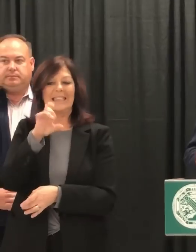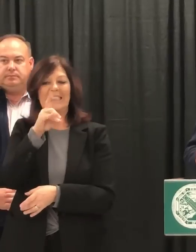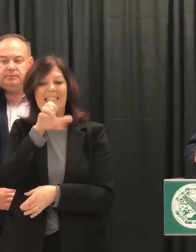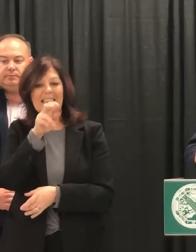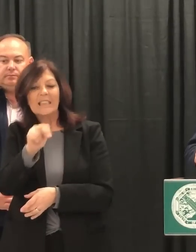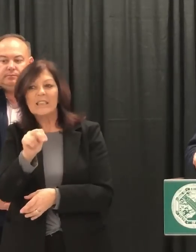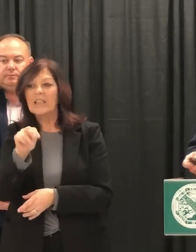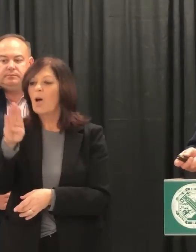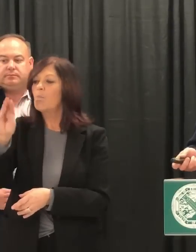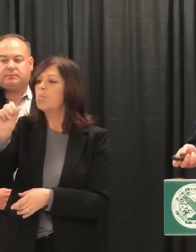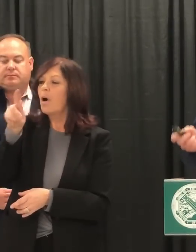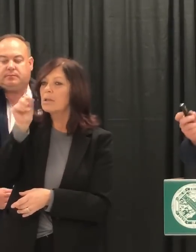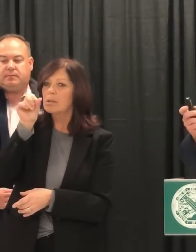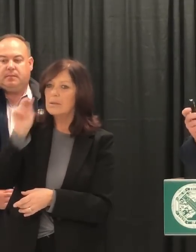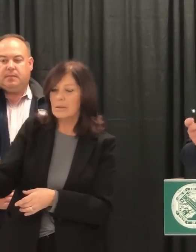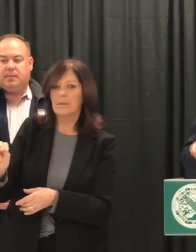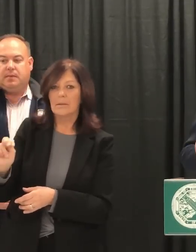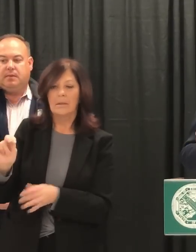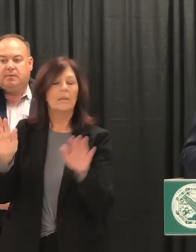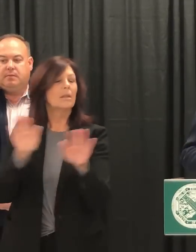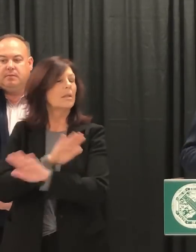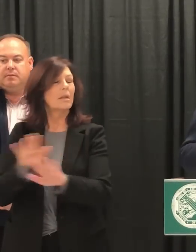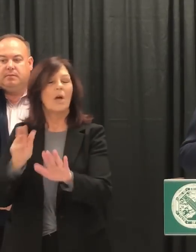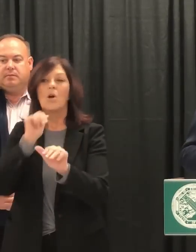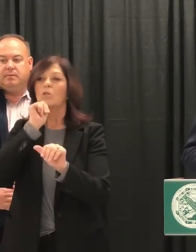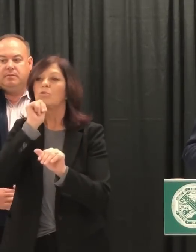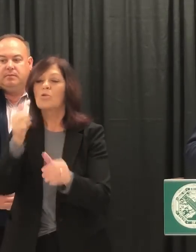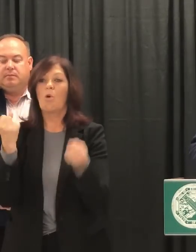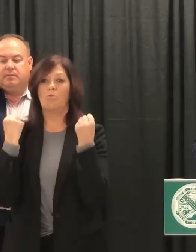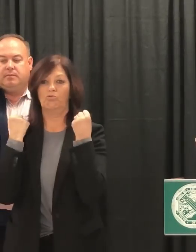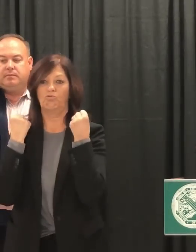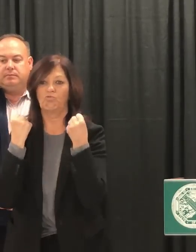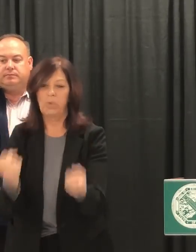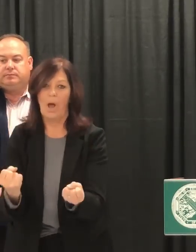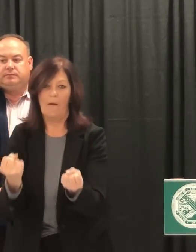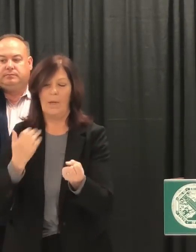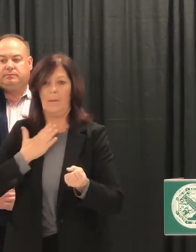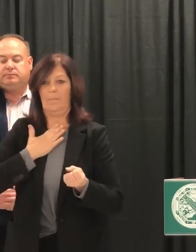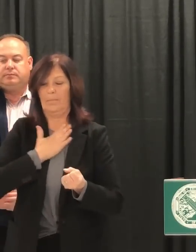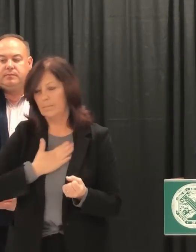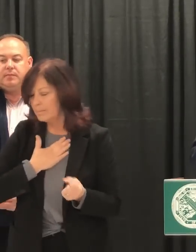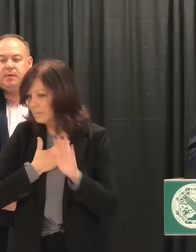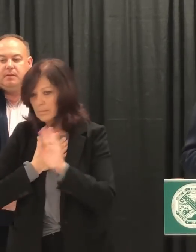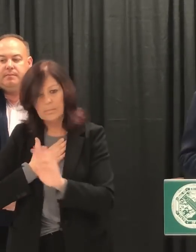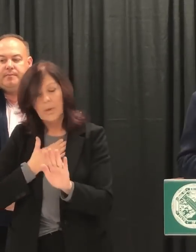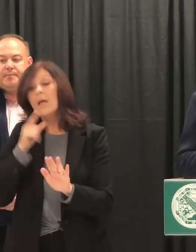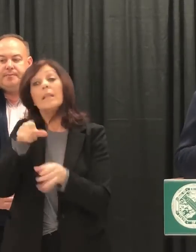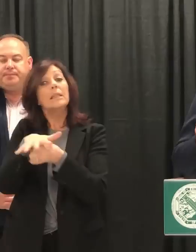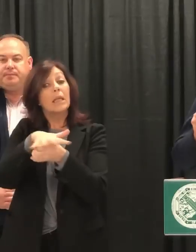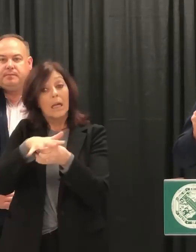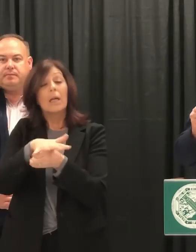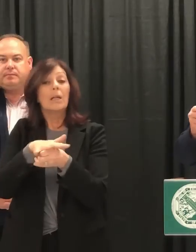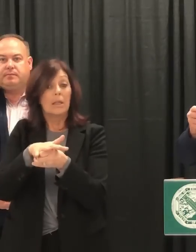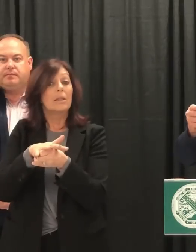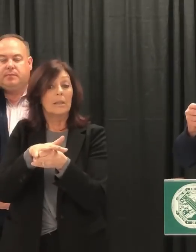Boston. Do not drive in the travel ban zone. In some of these areas,